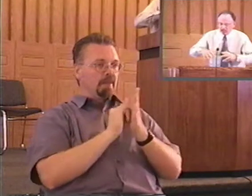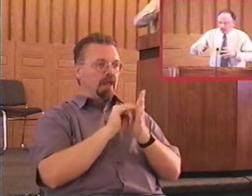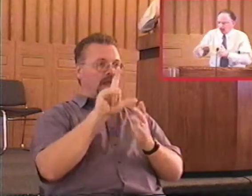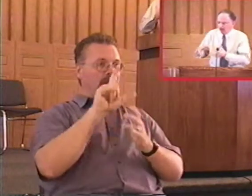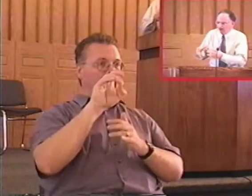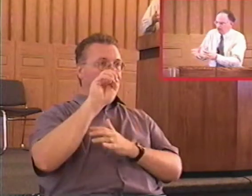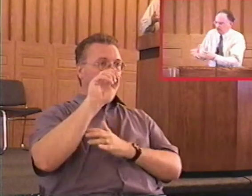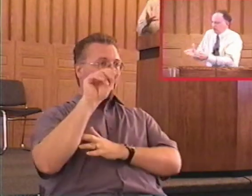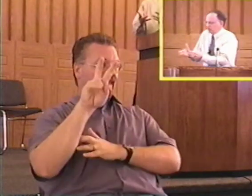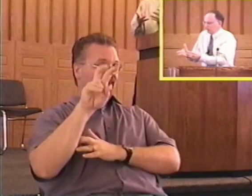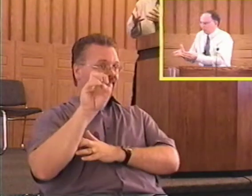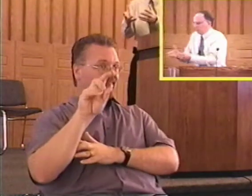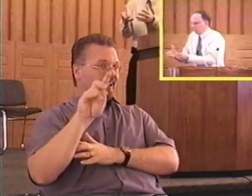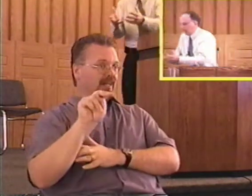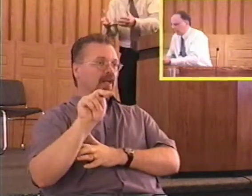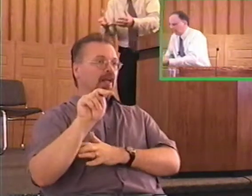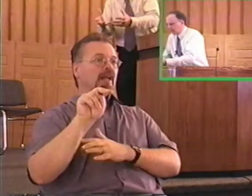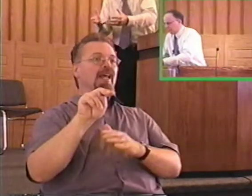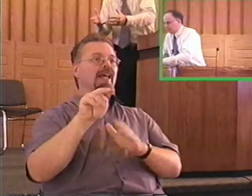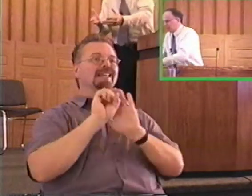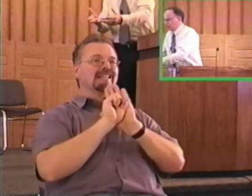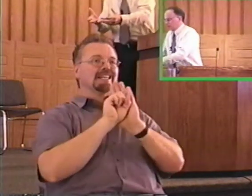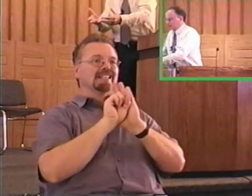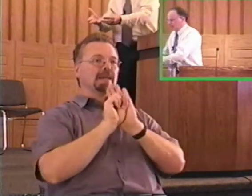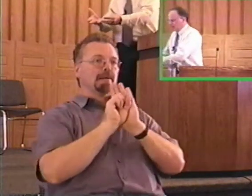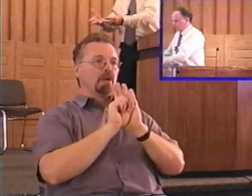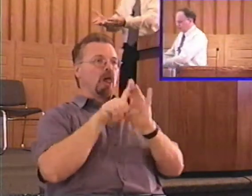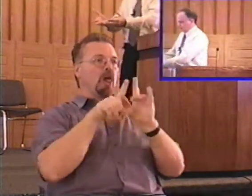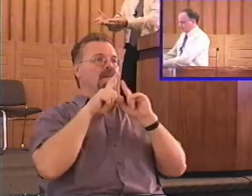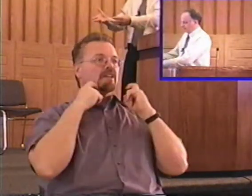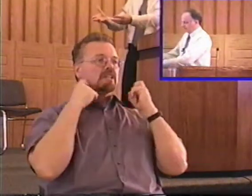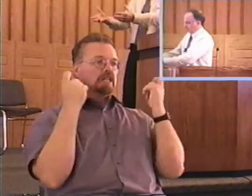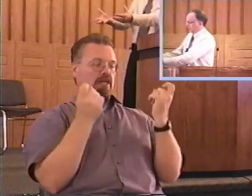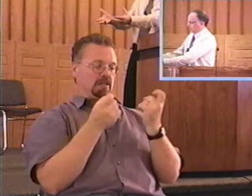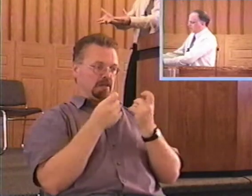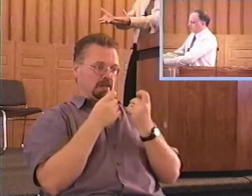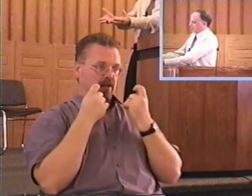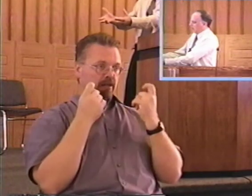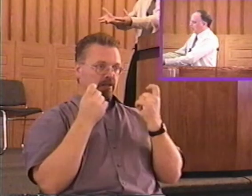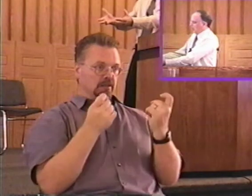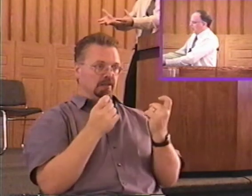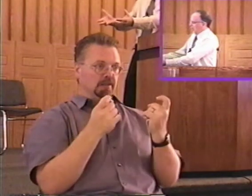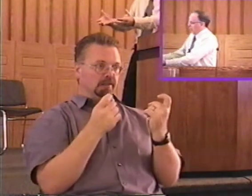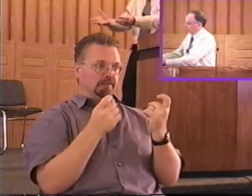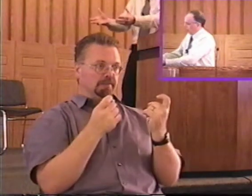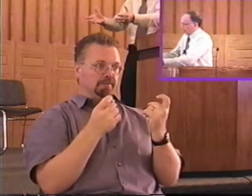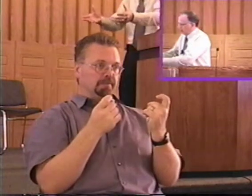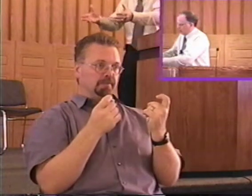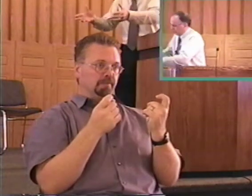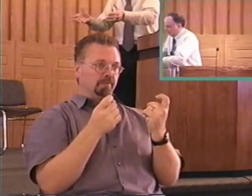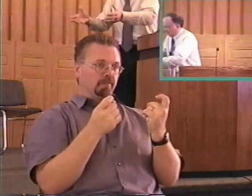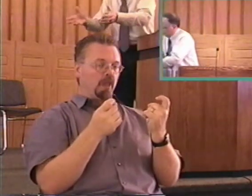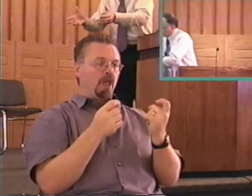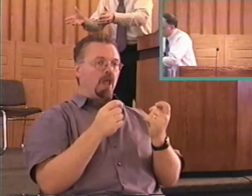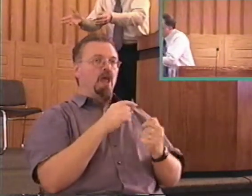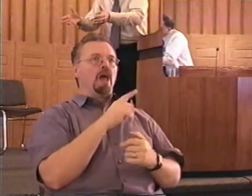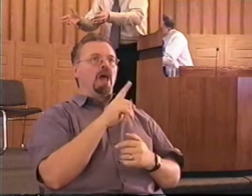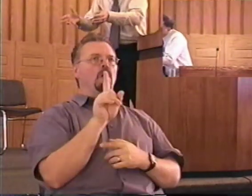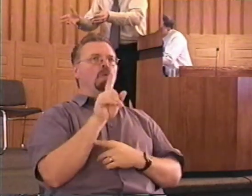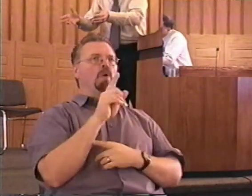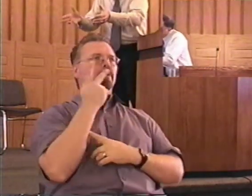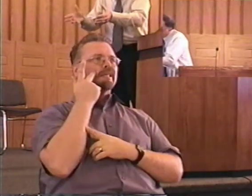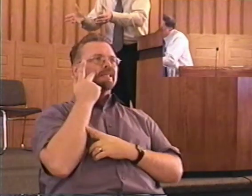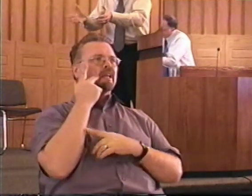of sin. Leaven is symbolic in many times in Scripture of sin. And where leaven,